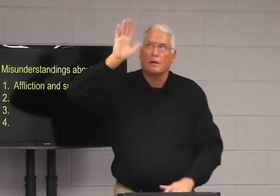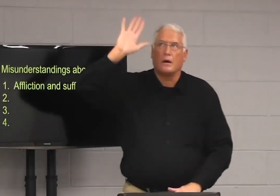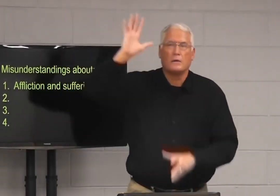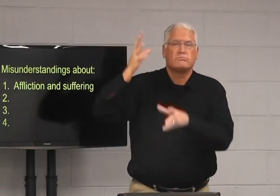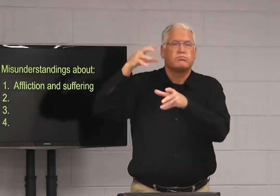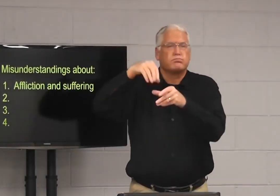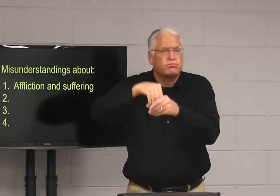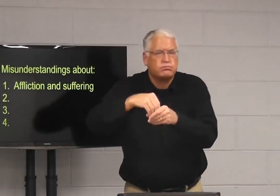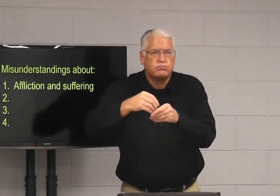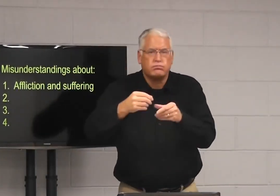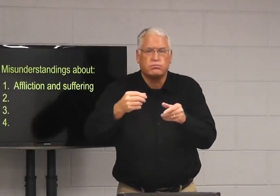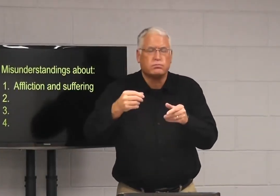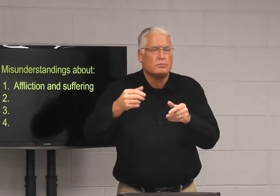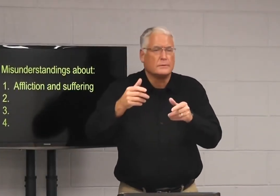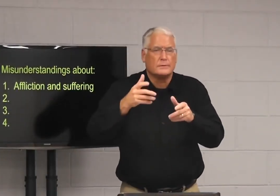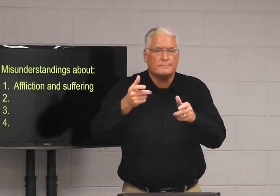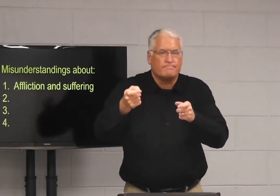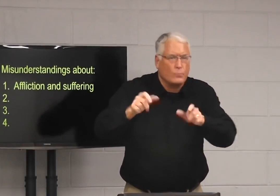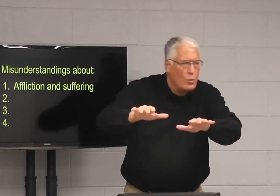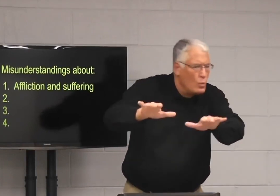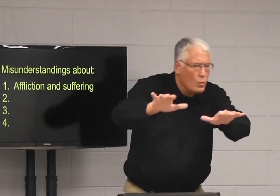Meaning, God's